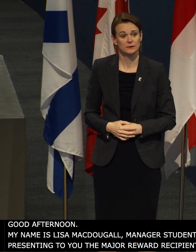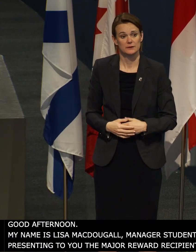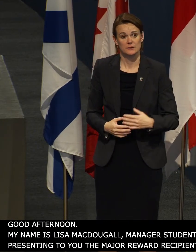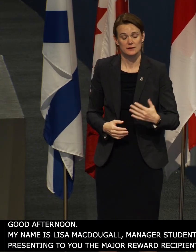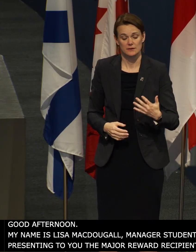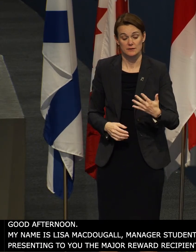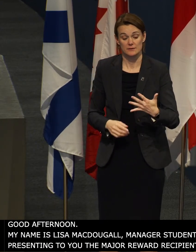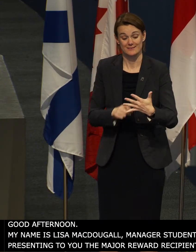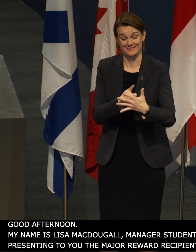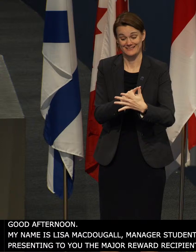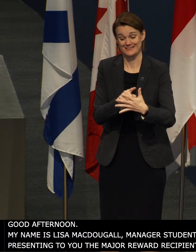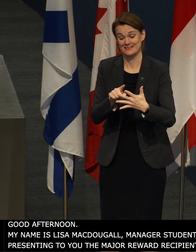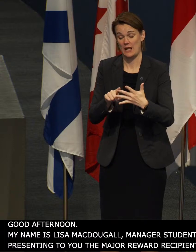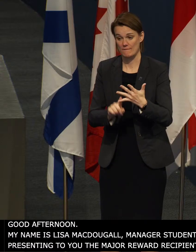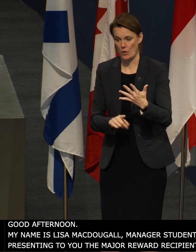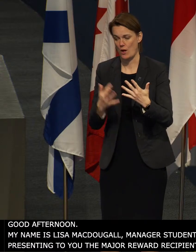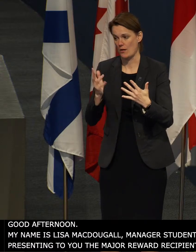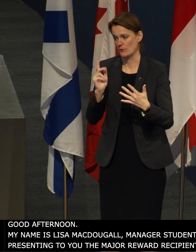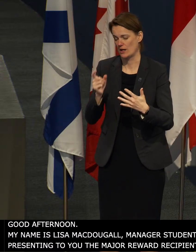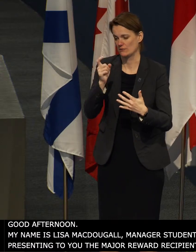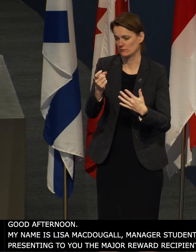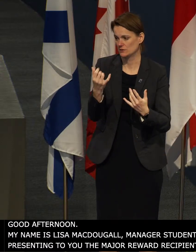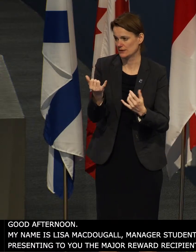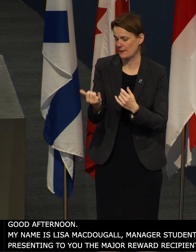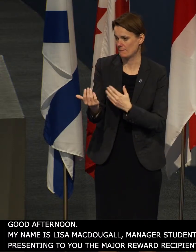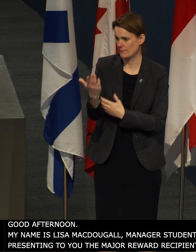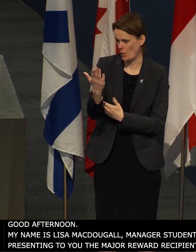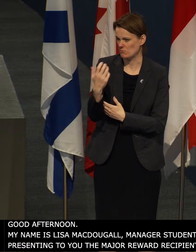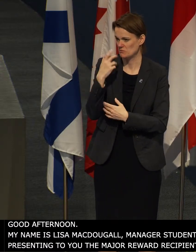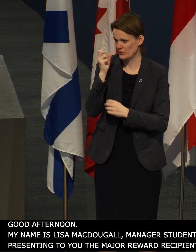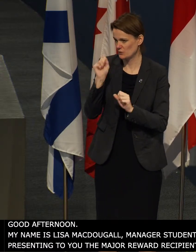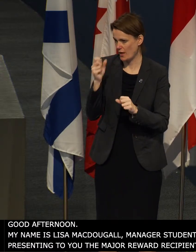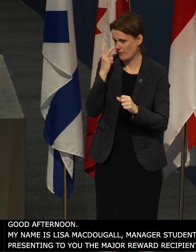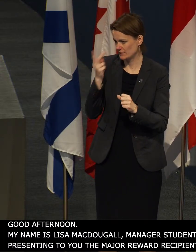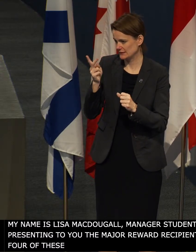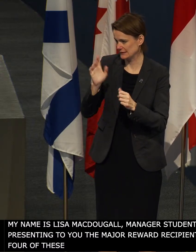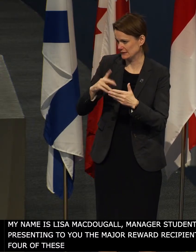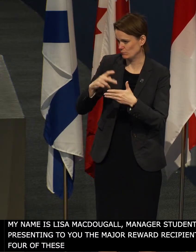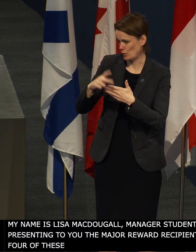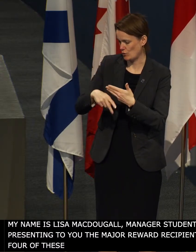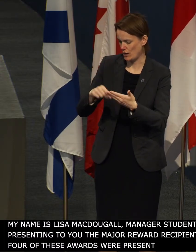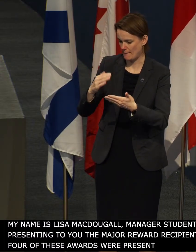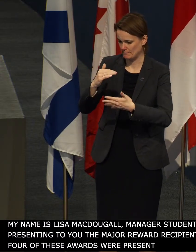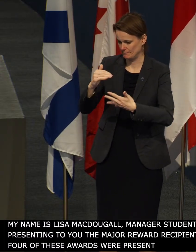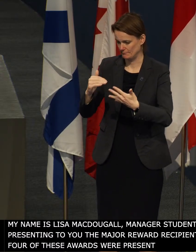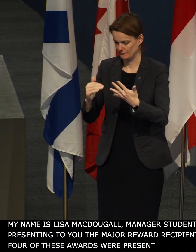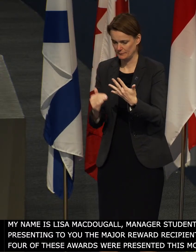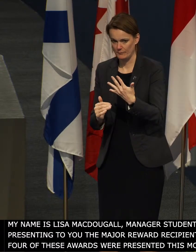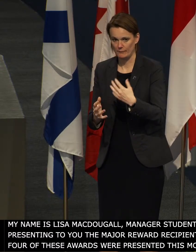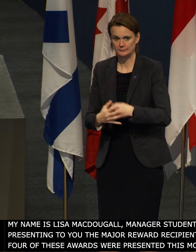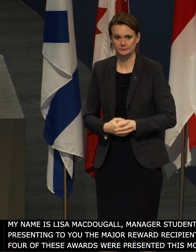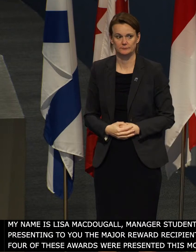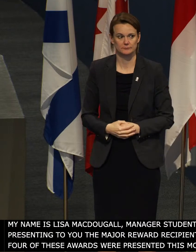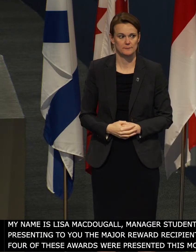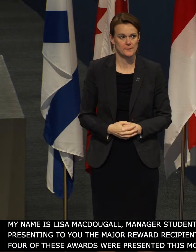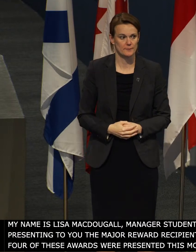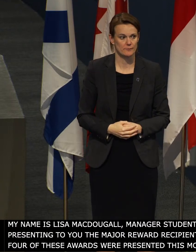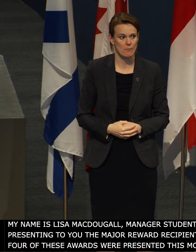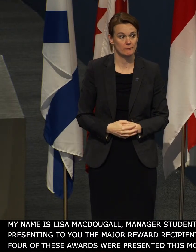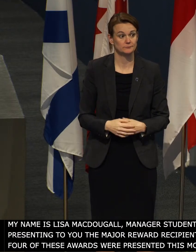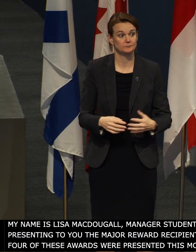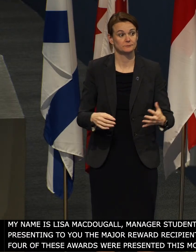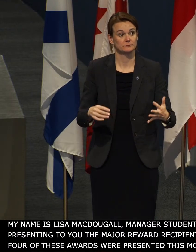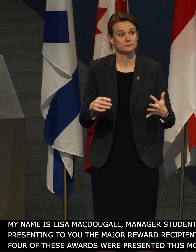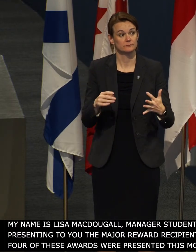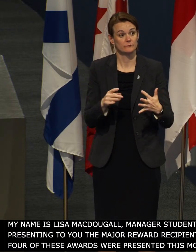these awards were presented in this morning's ceremony and are noted in your program. I will ask the winner of the remaining award